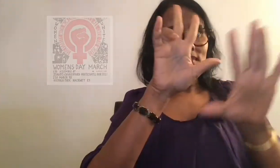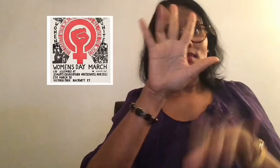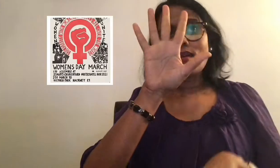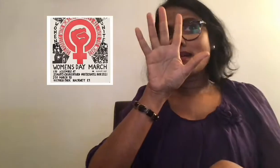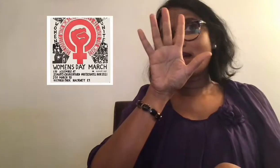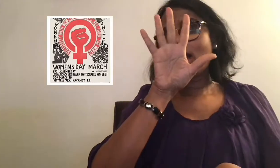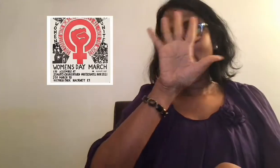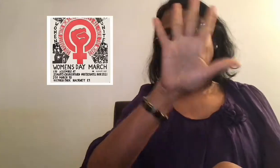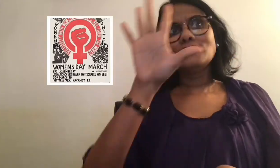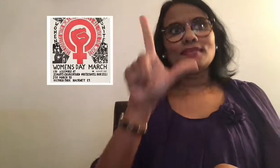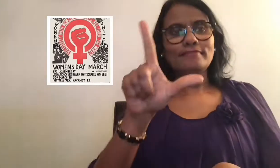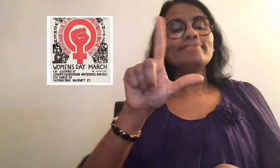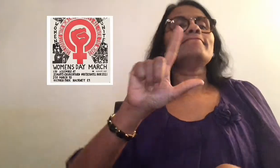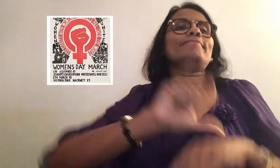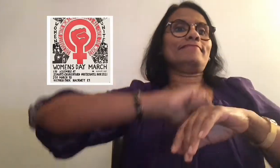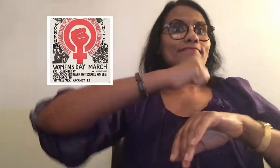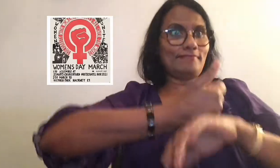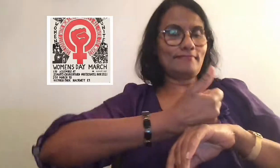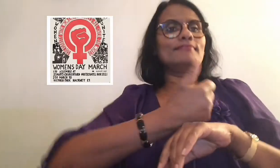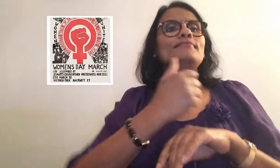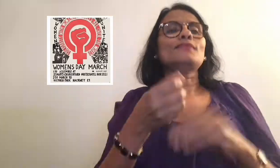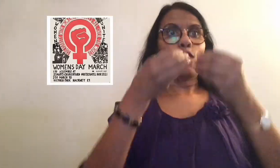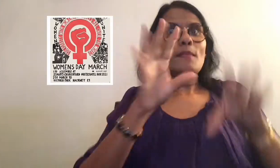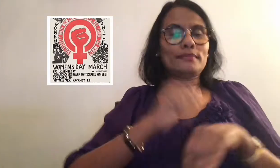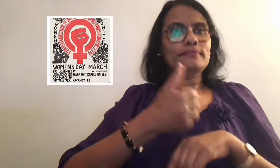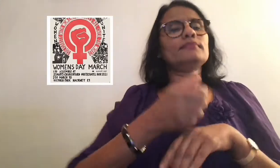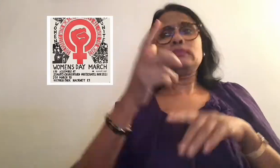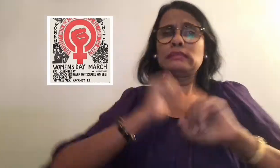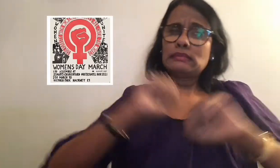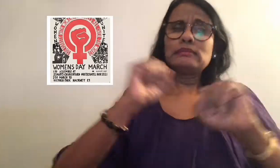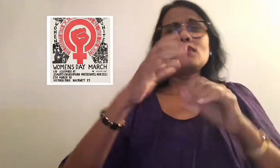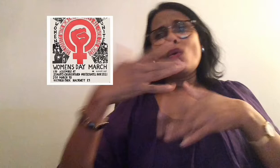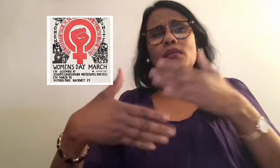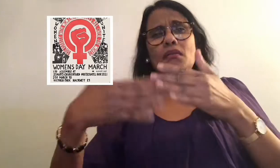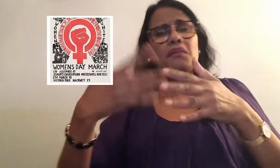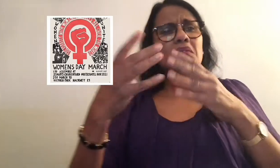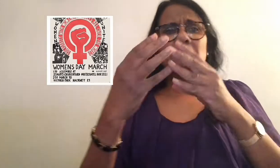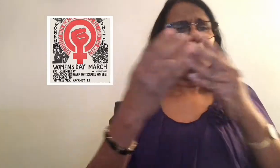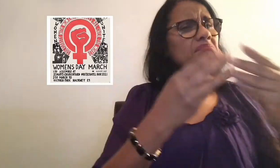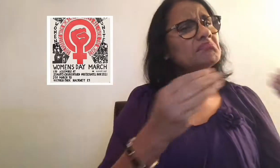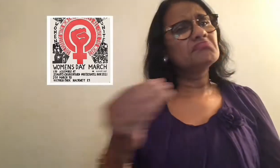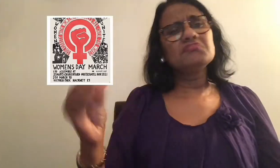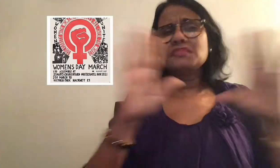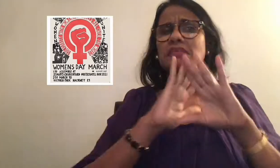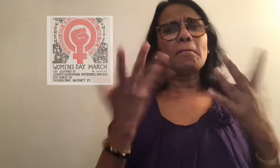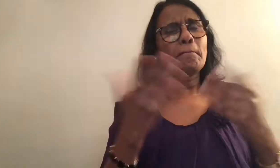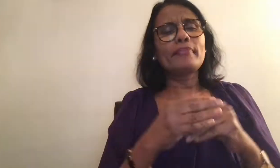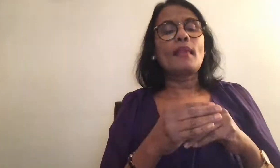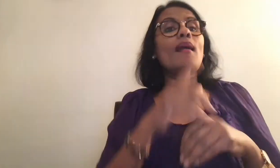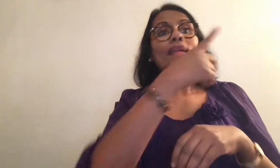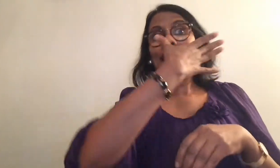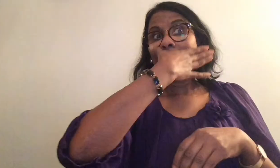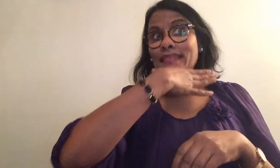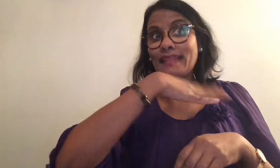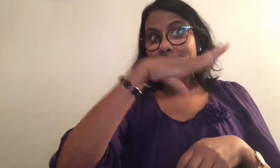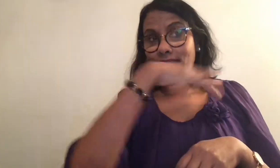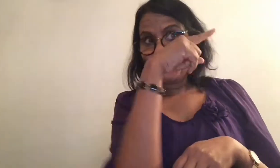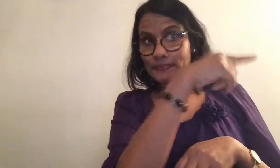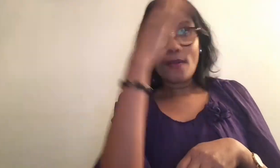Drinking normal? I see he's pooping normal. Yeah. I don't see he's urinating normal. He's getting back to normal. His little, he'll run around his hand down again. Alright, see these scissors here?